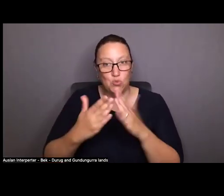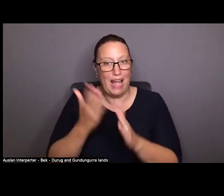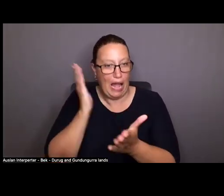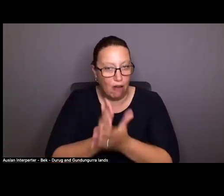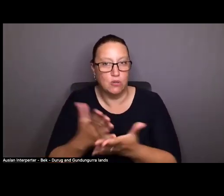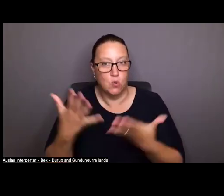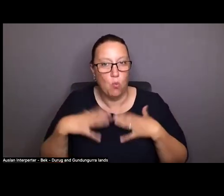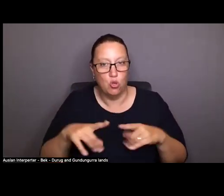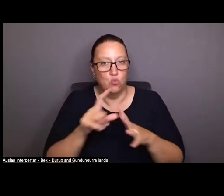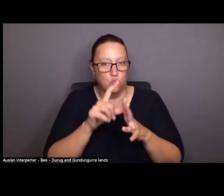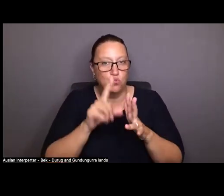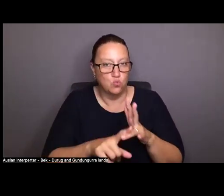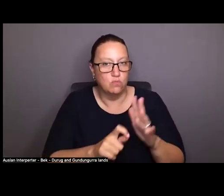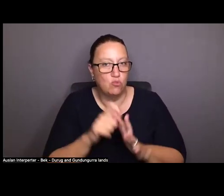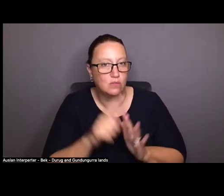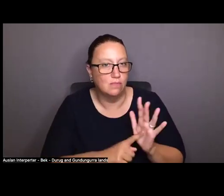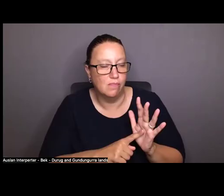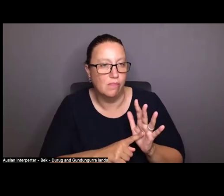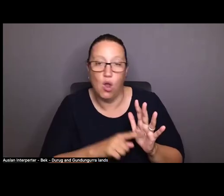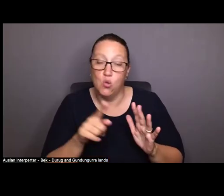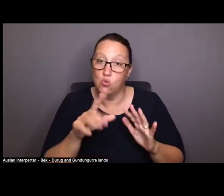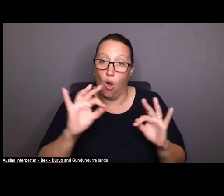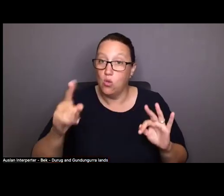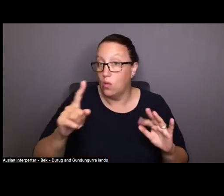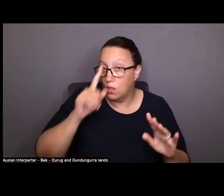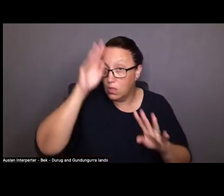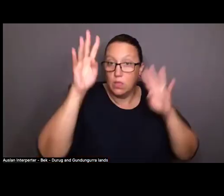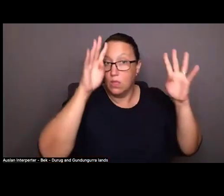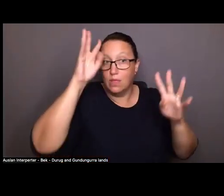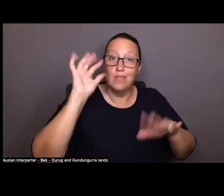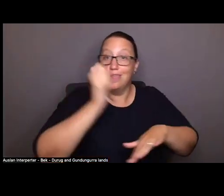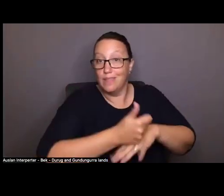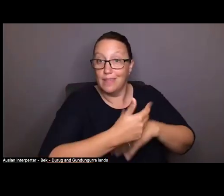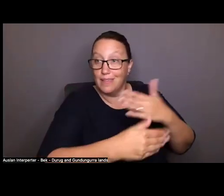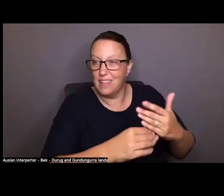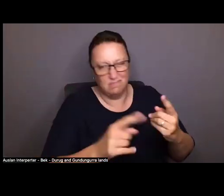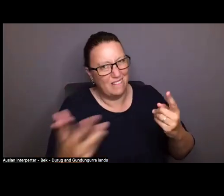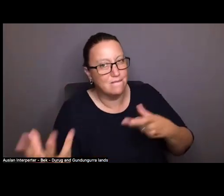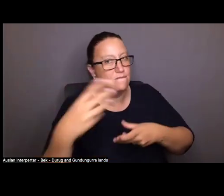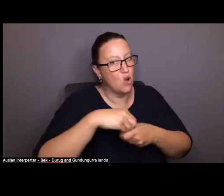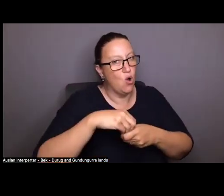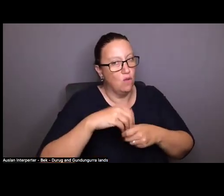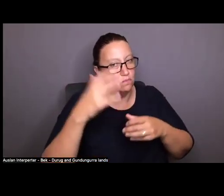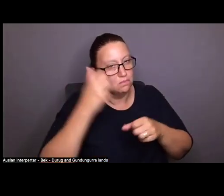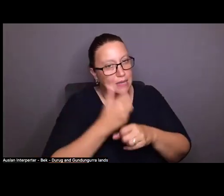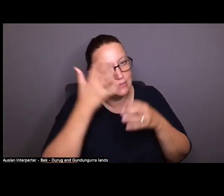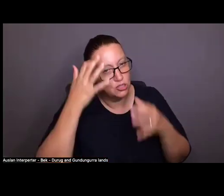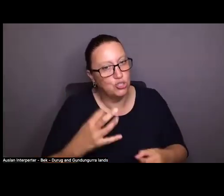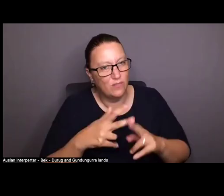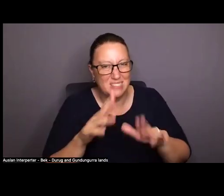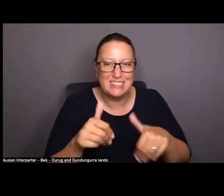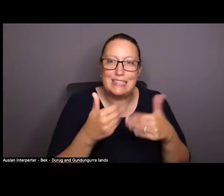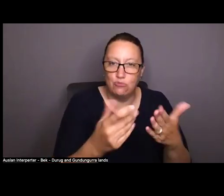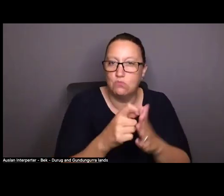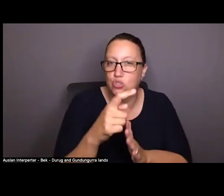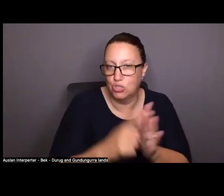do this project and that they're involved in the decision making and delivery of the project. We want to make